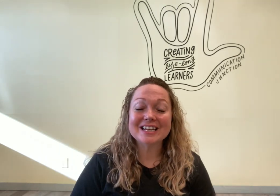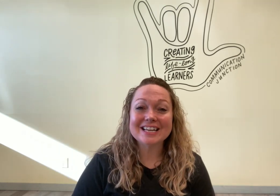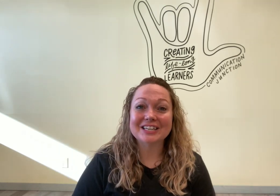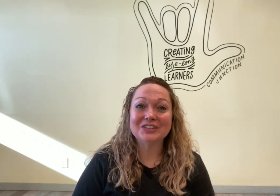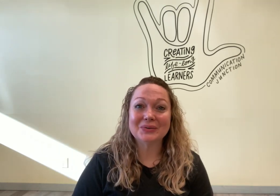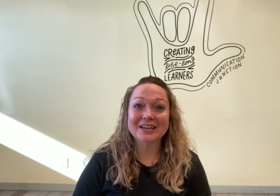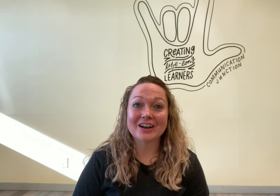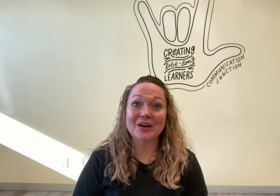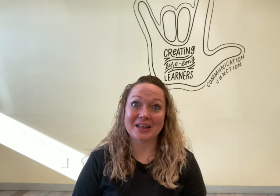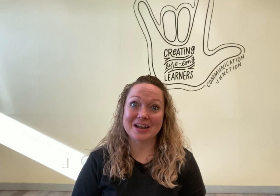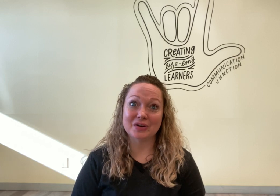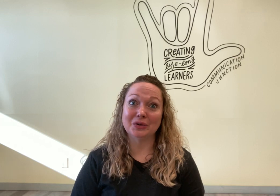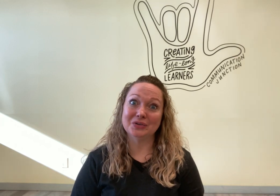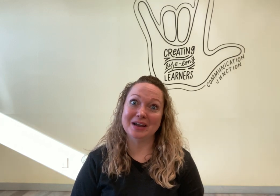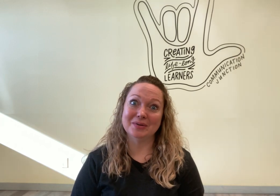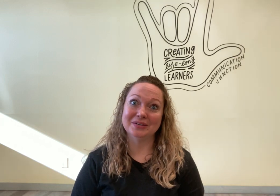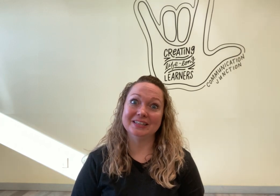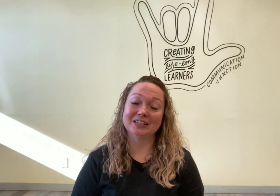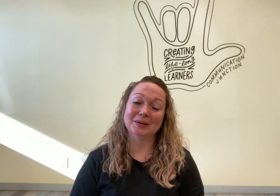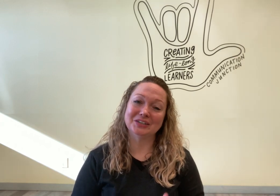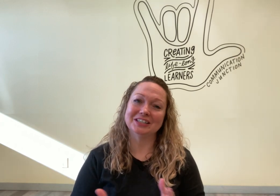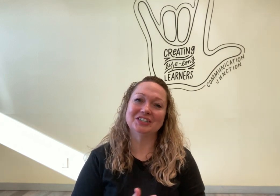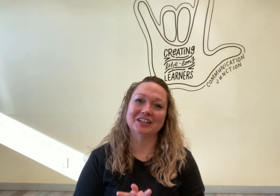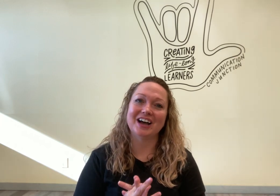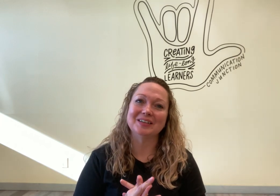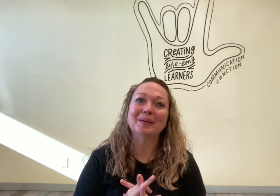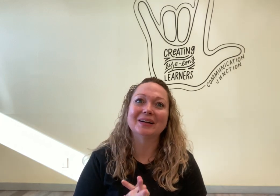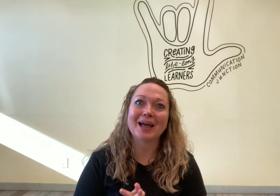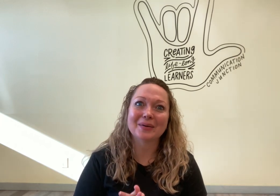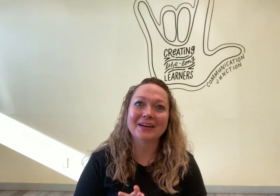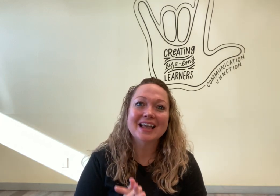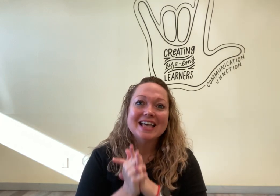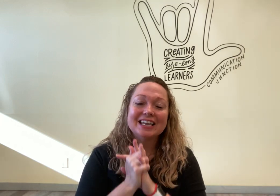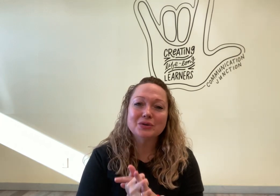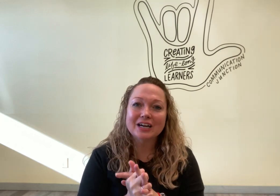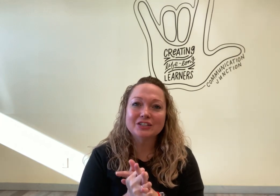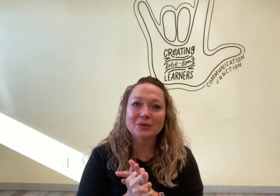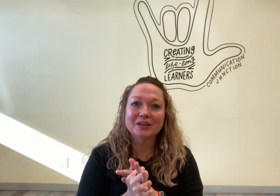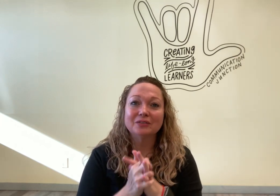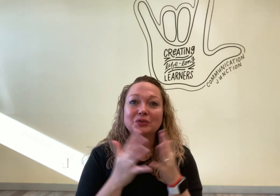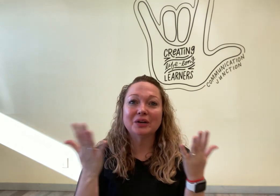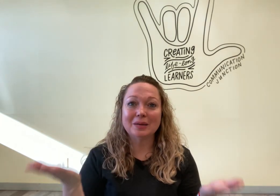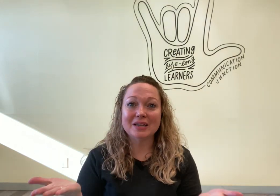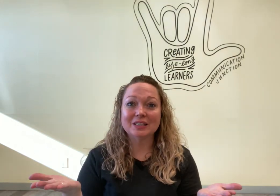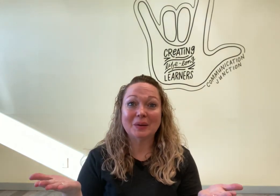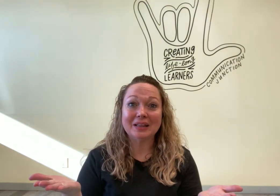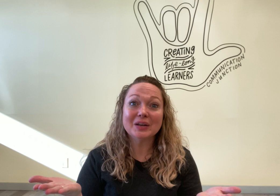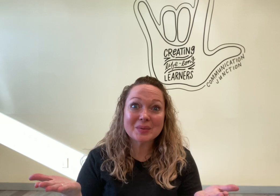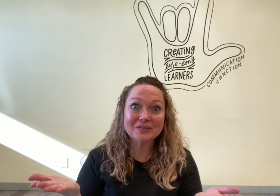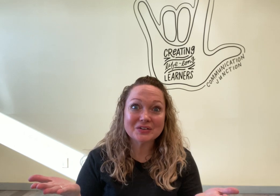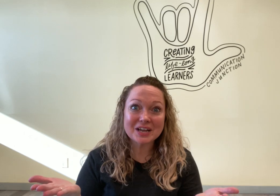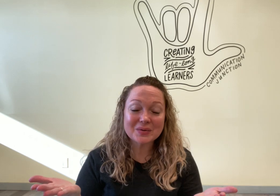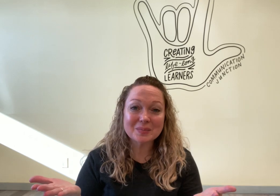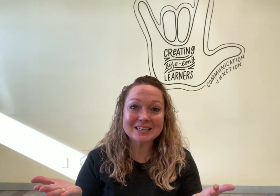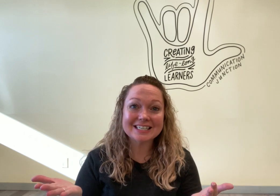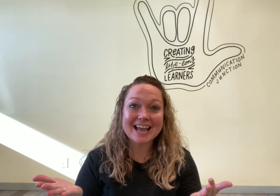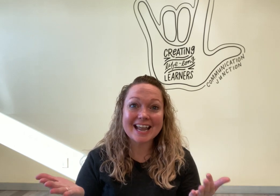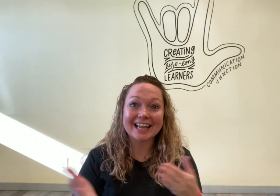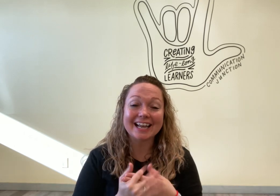and enjoying our local libraries, especially the Chillicothe Public Library. Thank you guys so much for joining me and spending a little bit of your day with me today, and I cannot